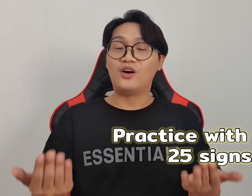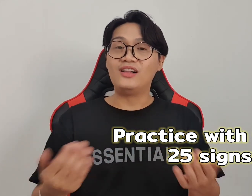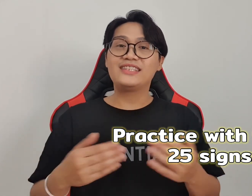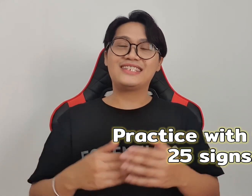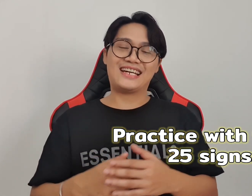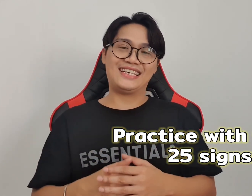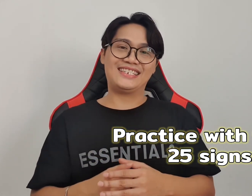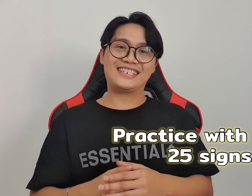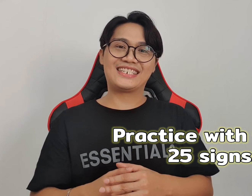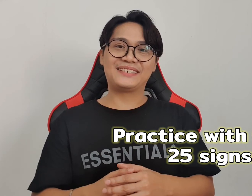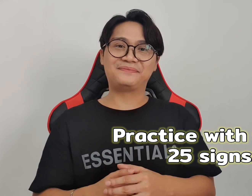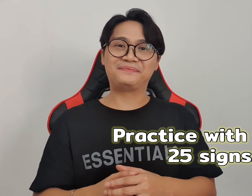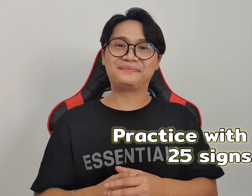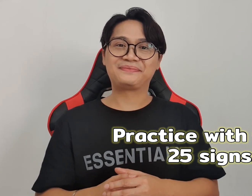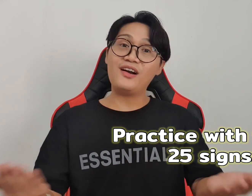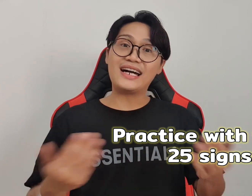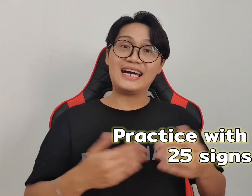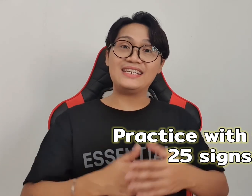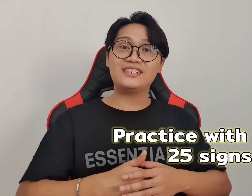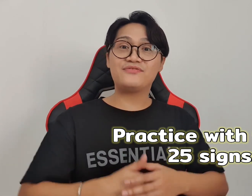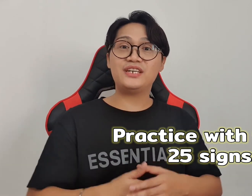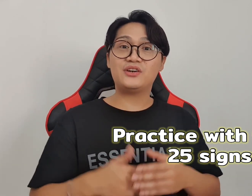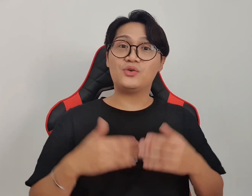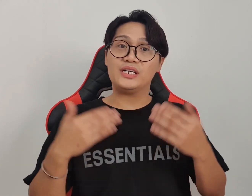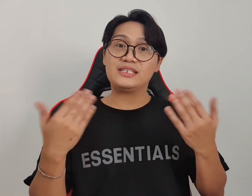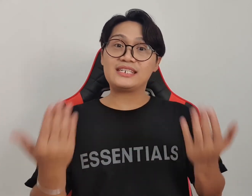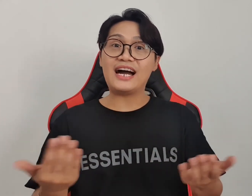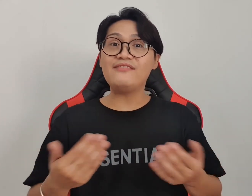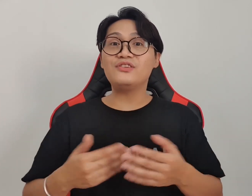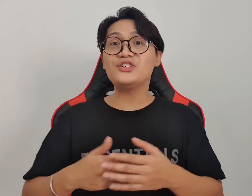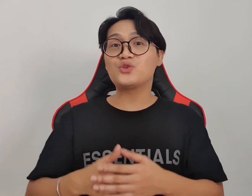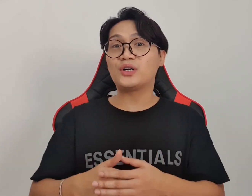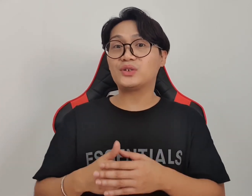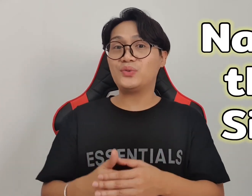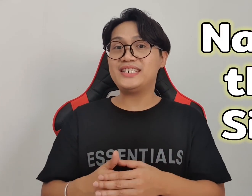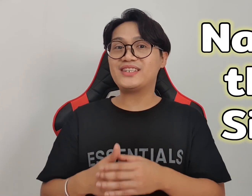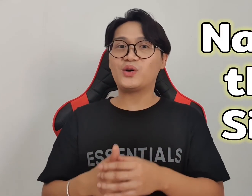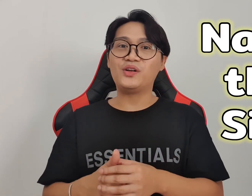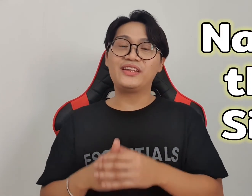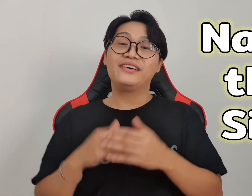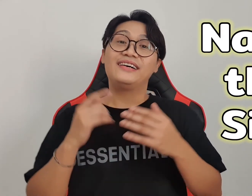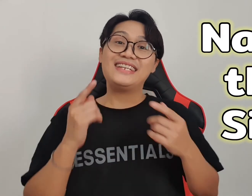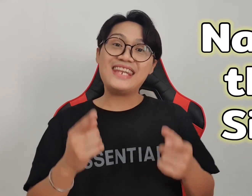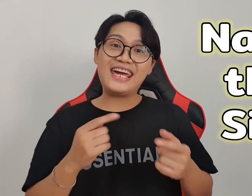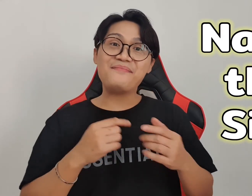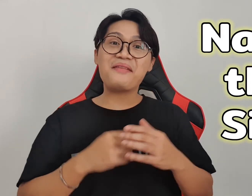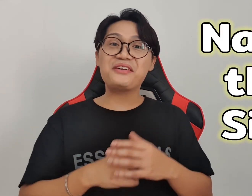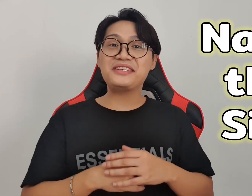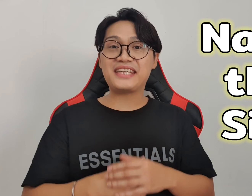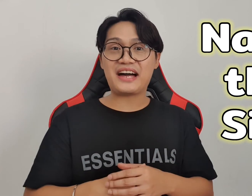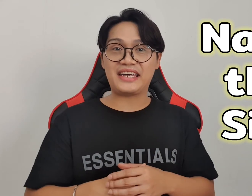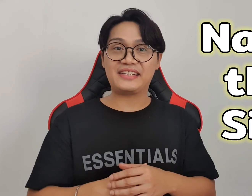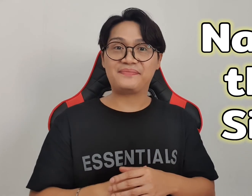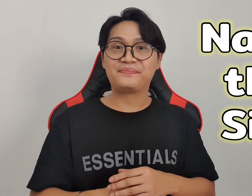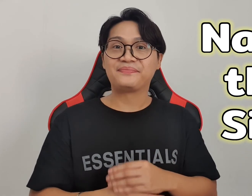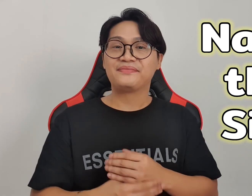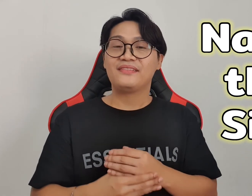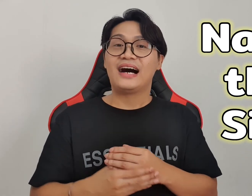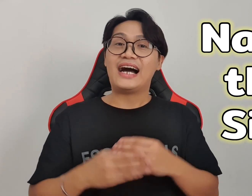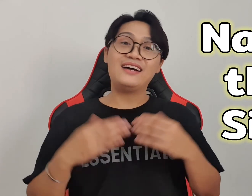all the signs. Before I end this video, it's time for a short quiz called Name the Sign. I have